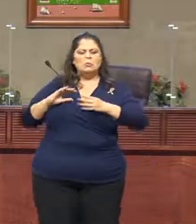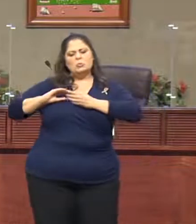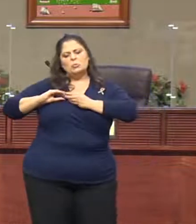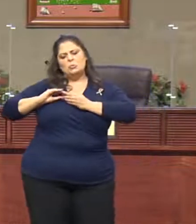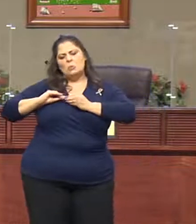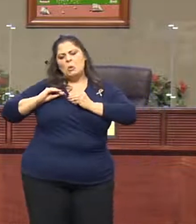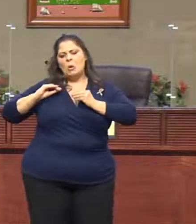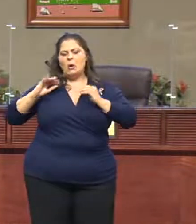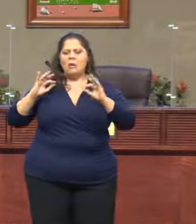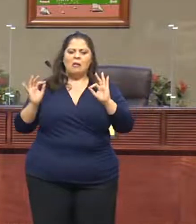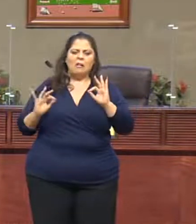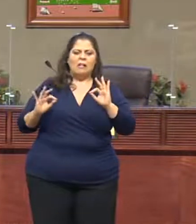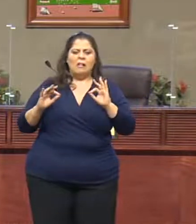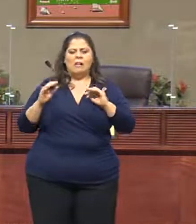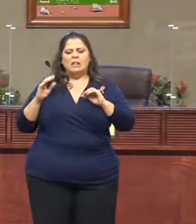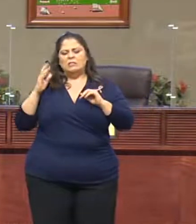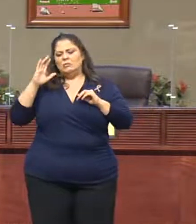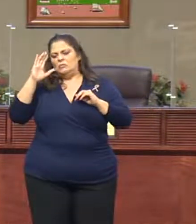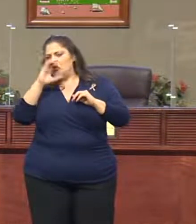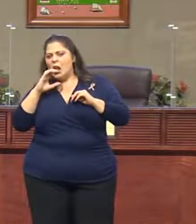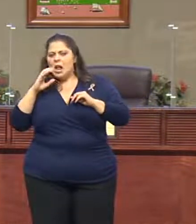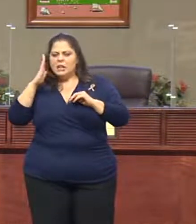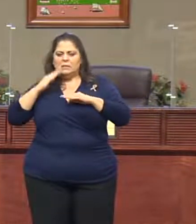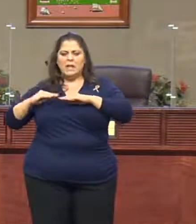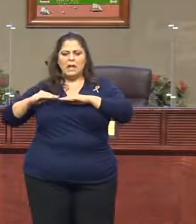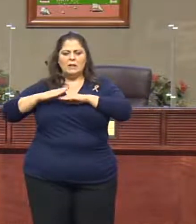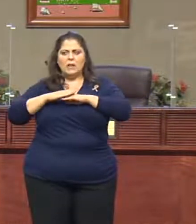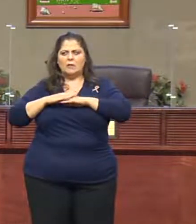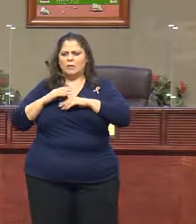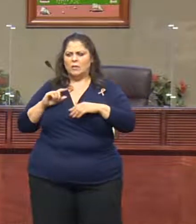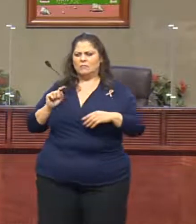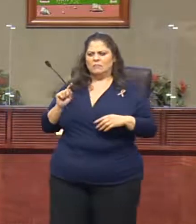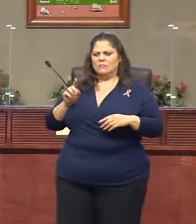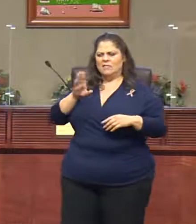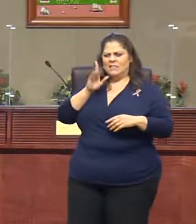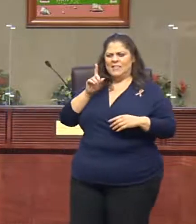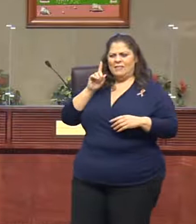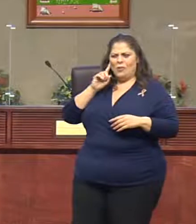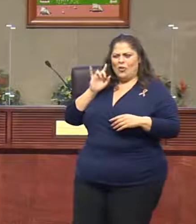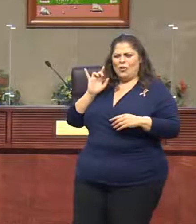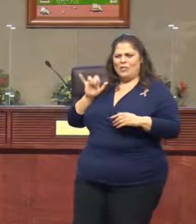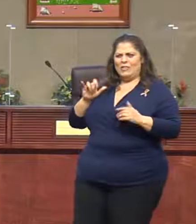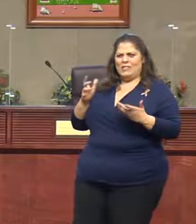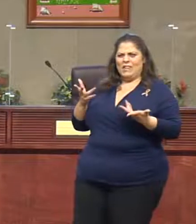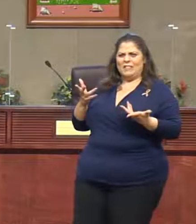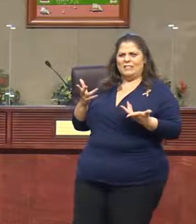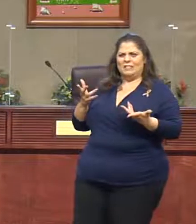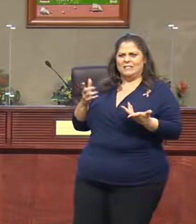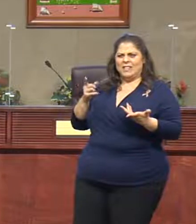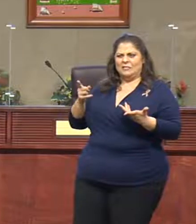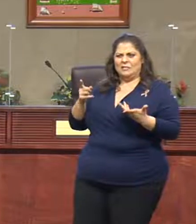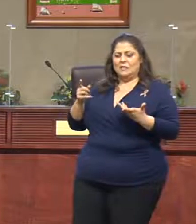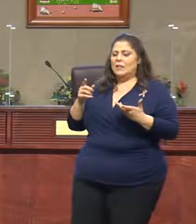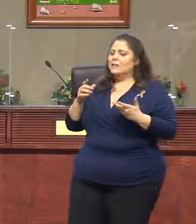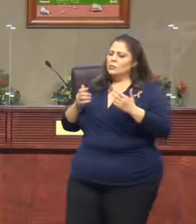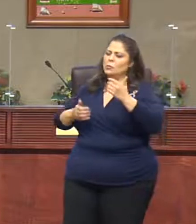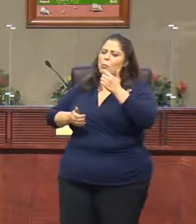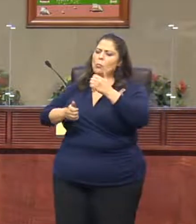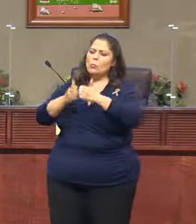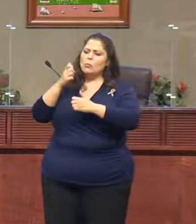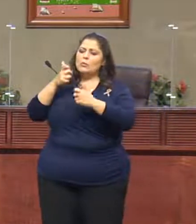some weird side effect that no one heard about it. So it's mostly misinformed.